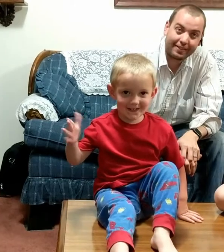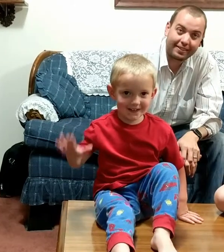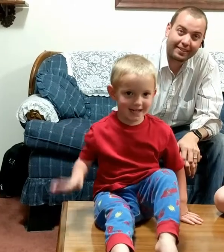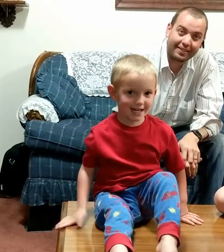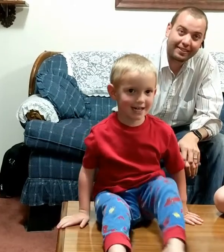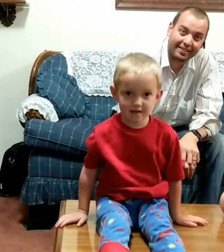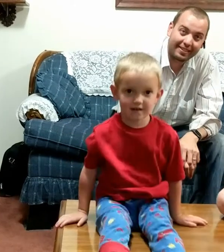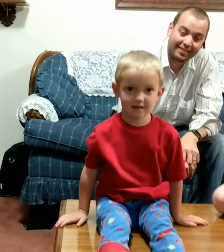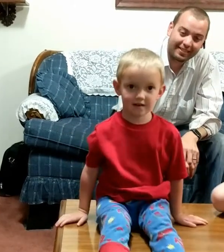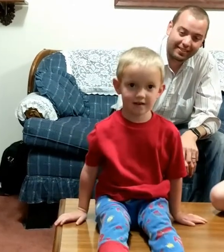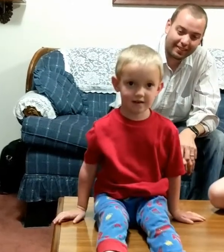Shark.